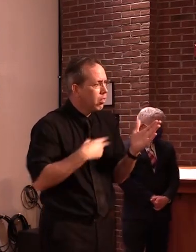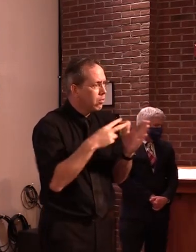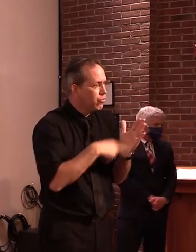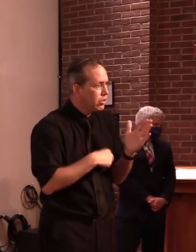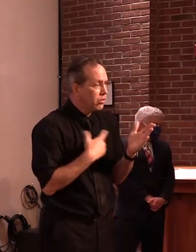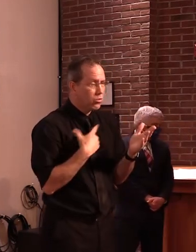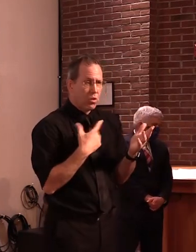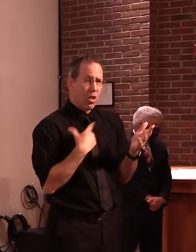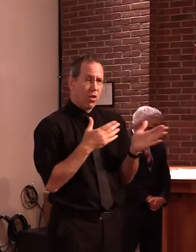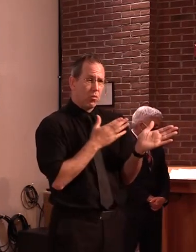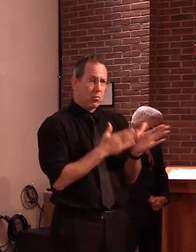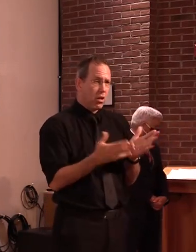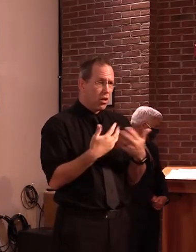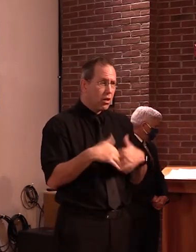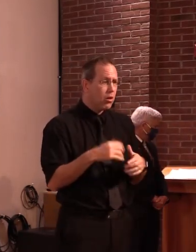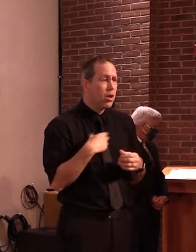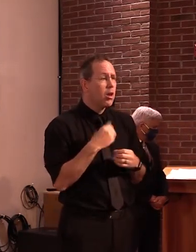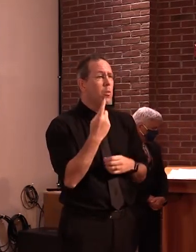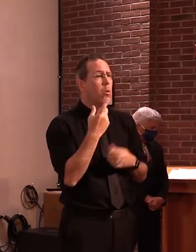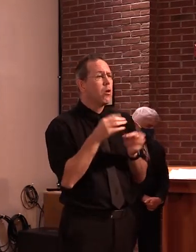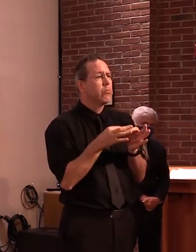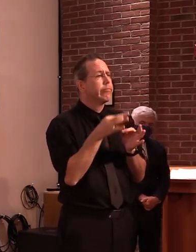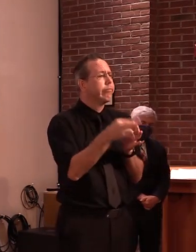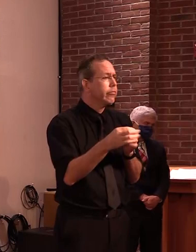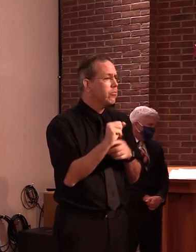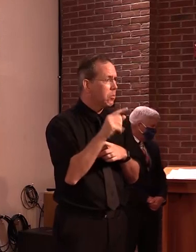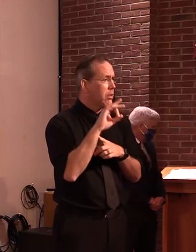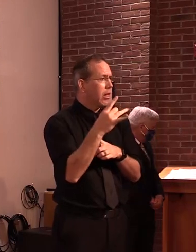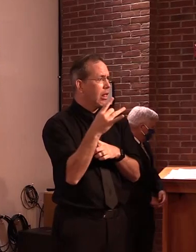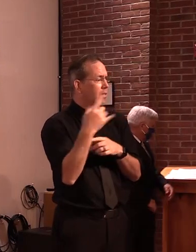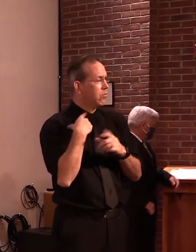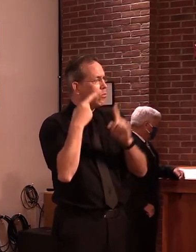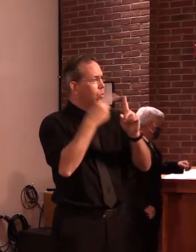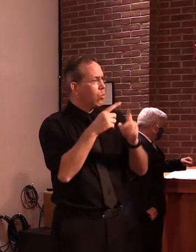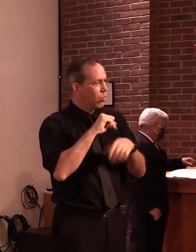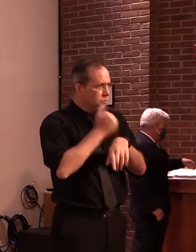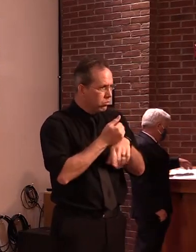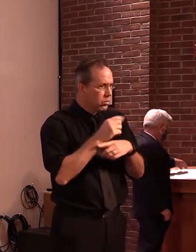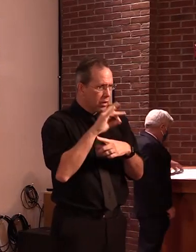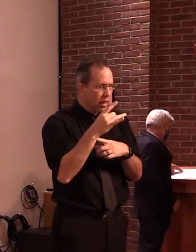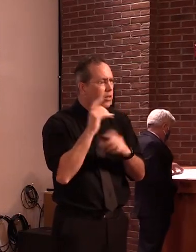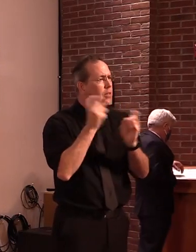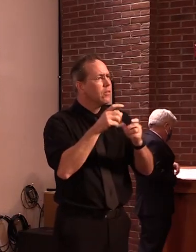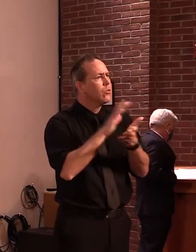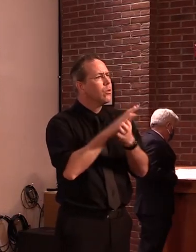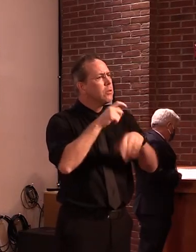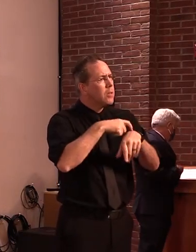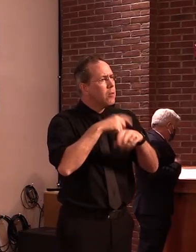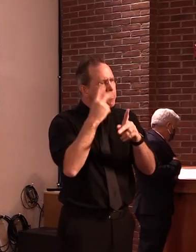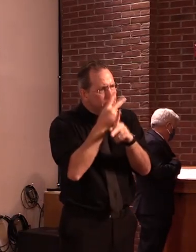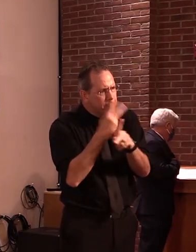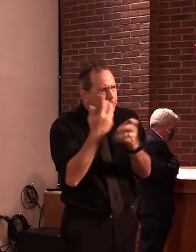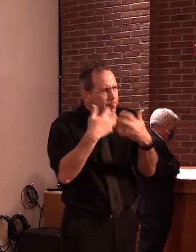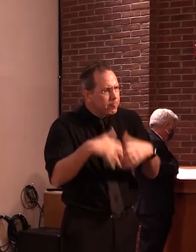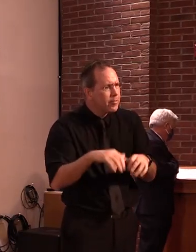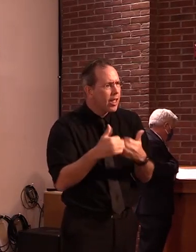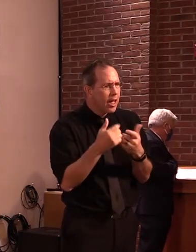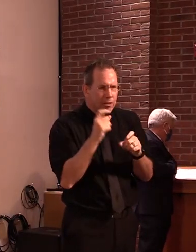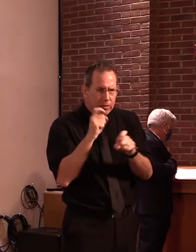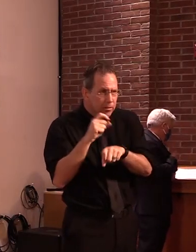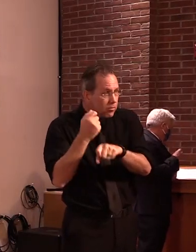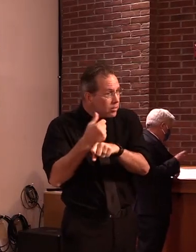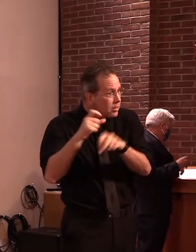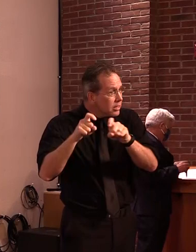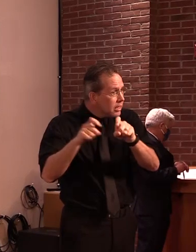extending that date to September 8th, getting everyone ready and accustomed to whatever they're going to do, allowing for a lot of